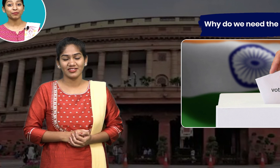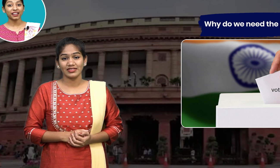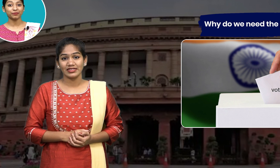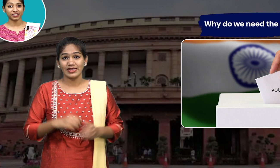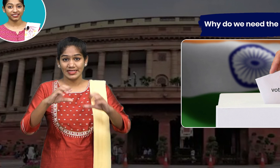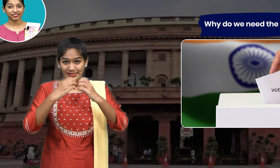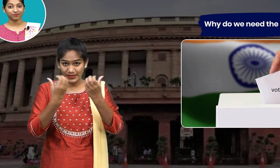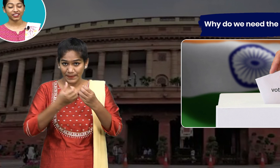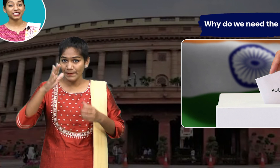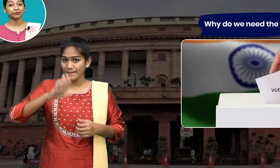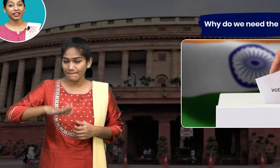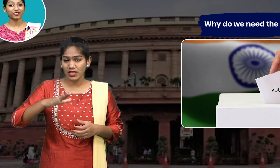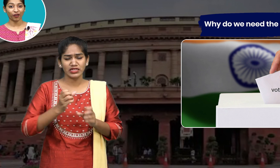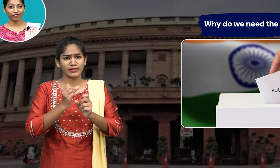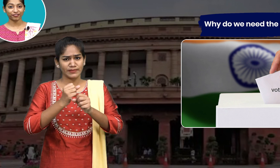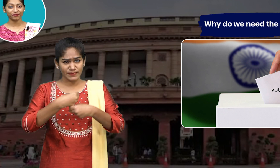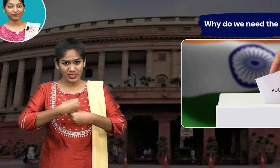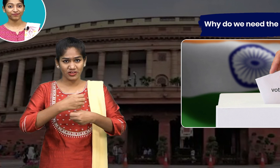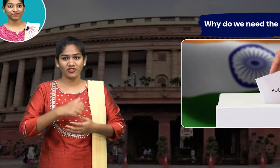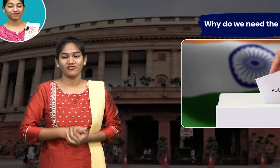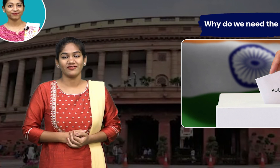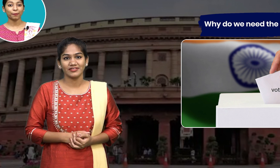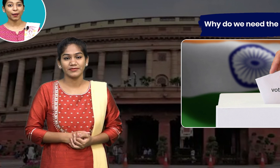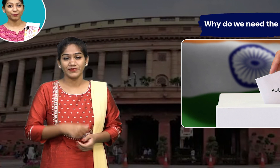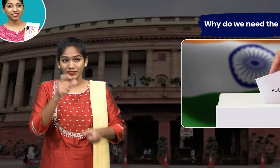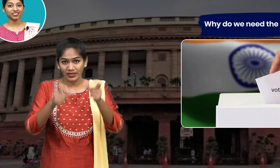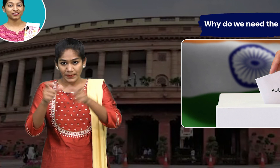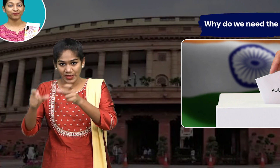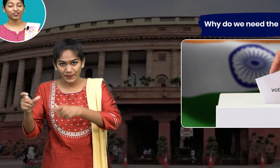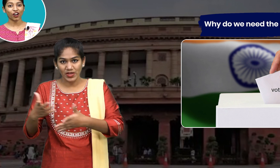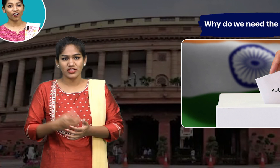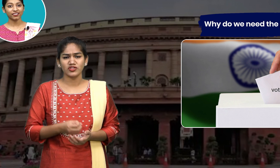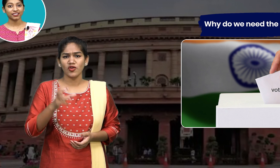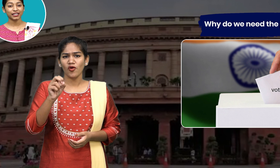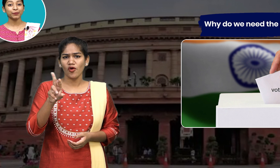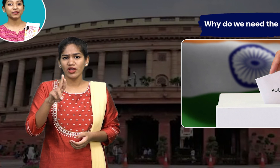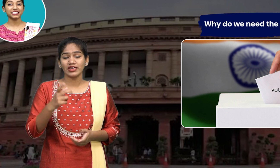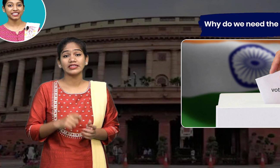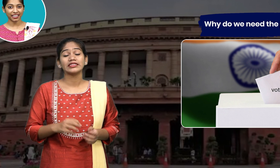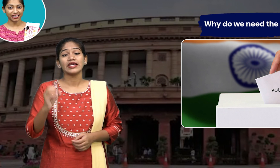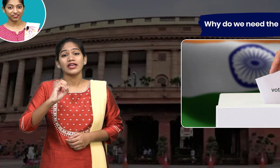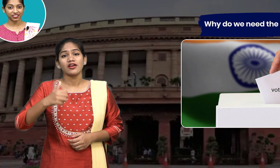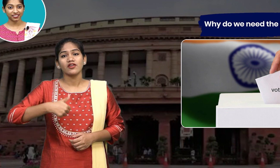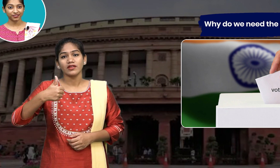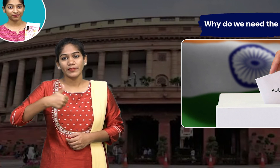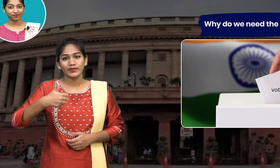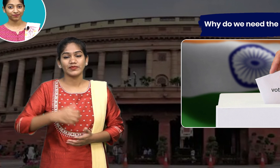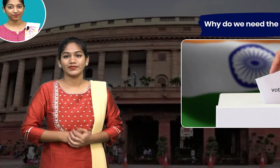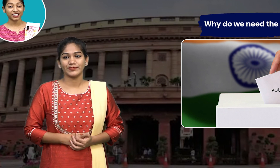The Parliament is made of members or